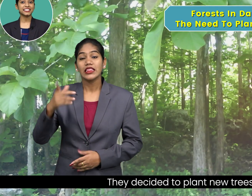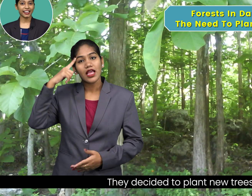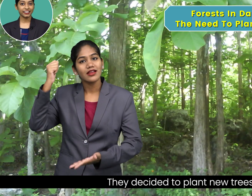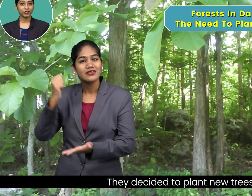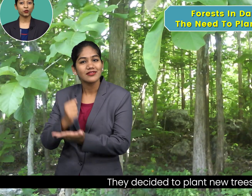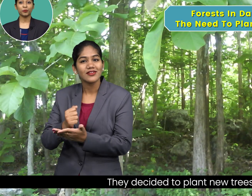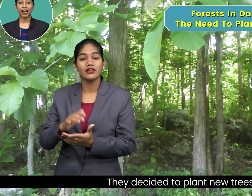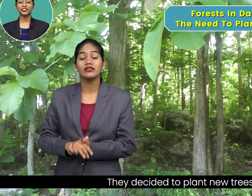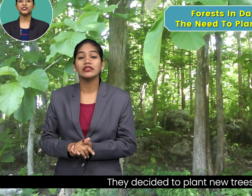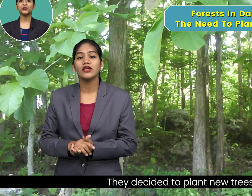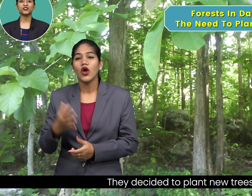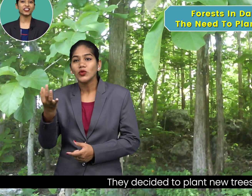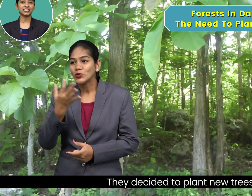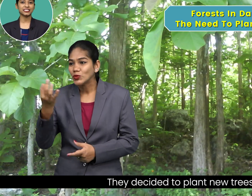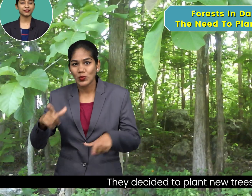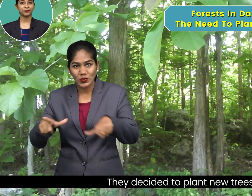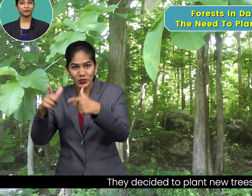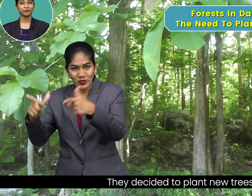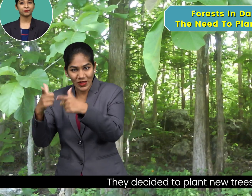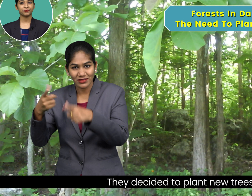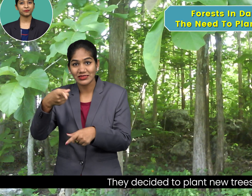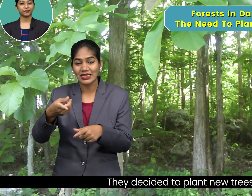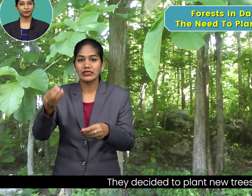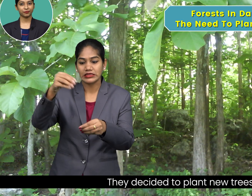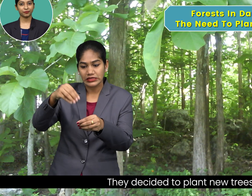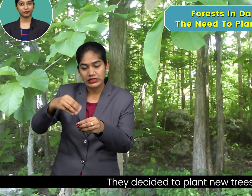They decided to plant new trees.